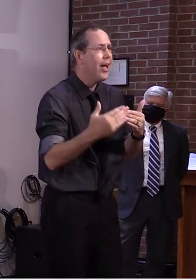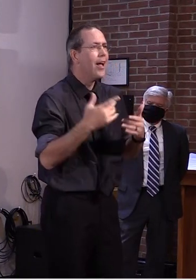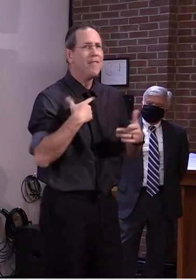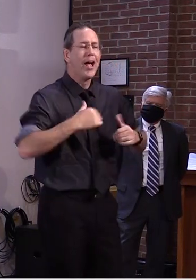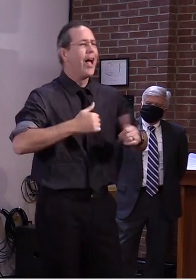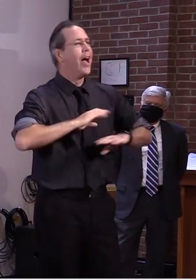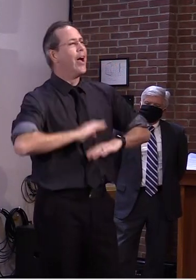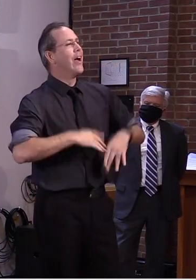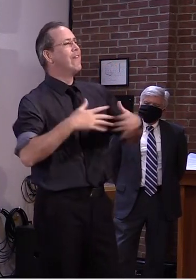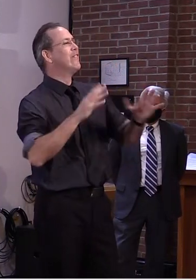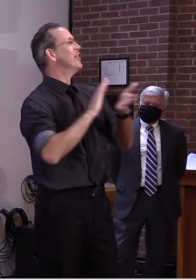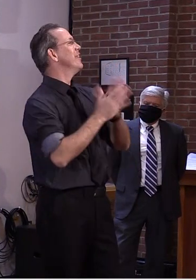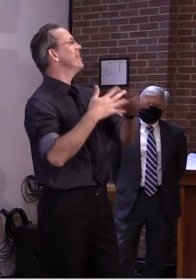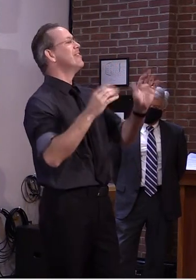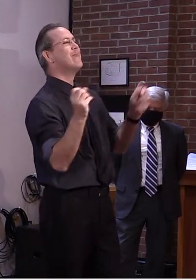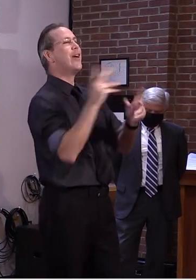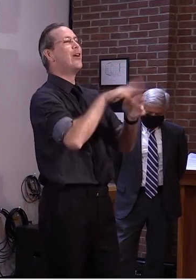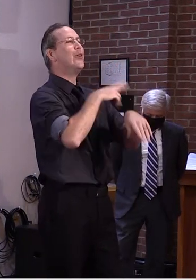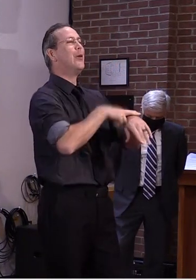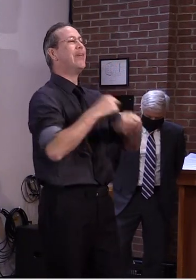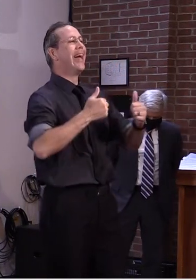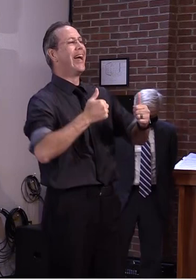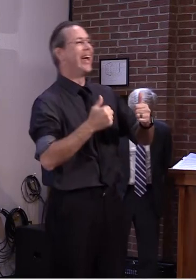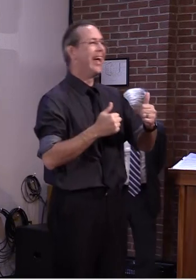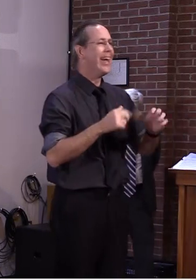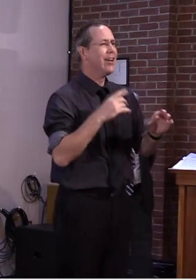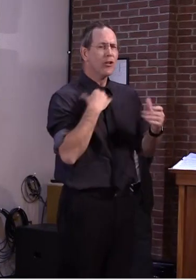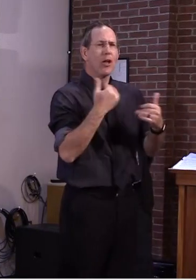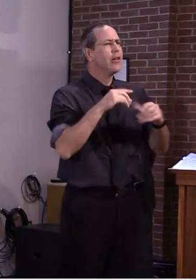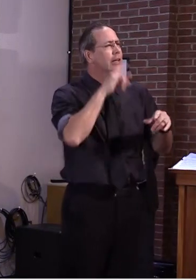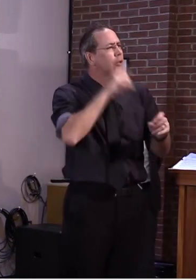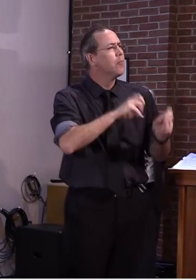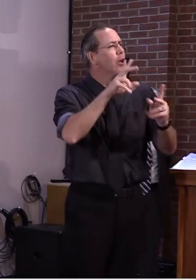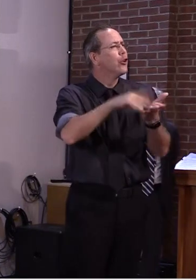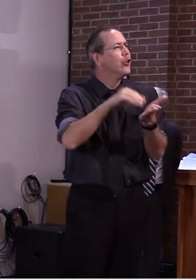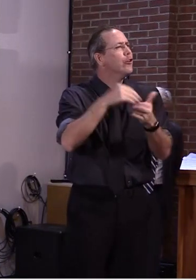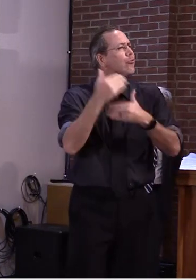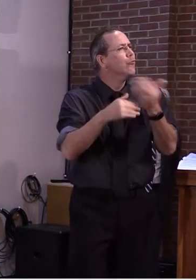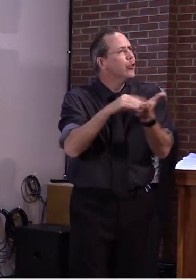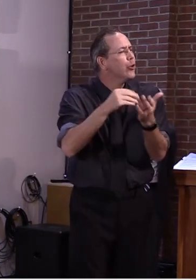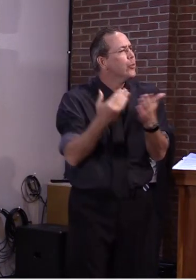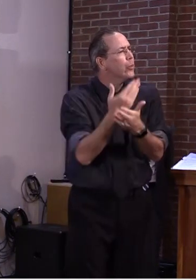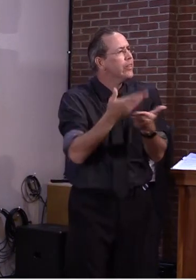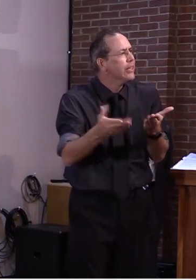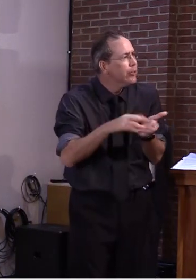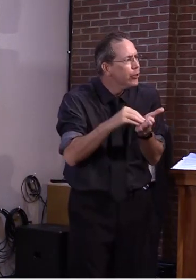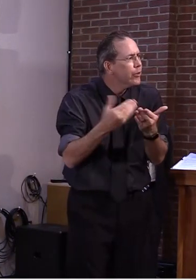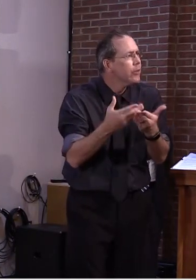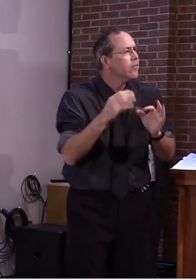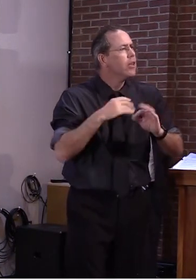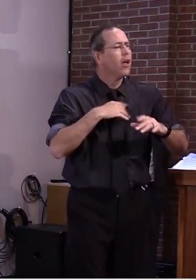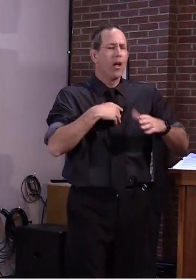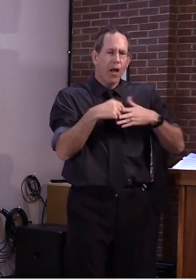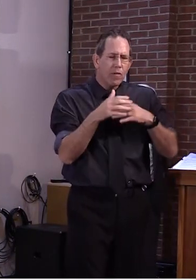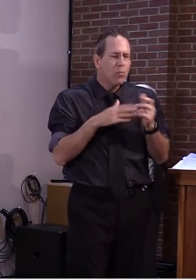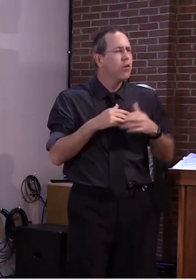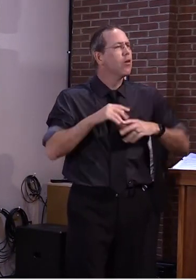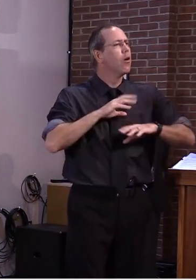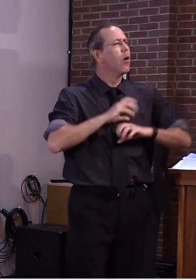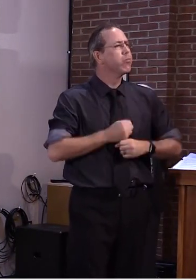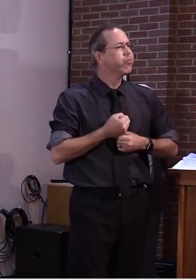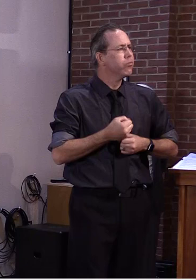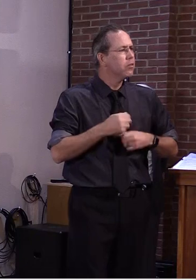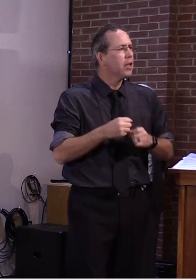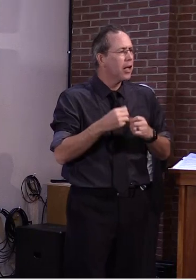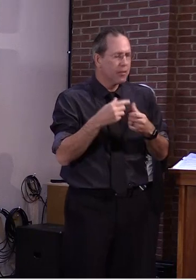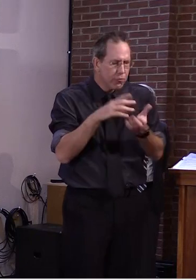relationships, and activities of school life that are essential to the well-being and healthy development of our students. Our priority now needs to be